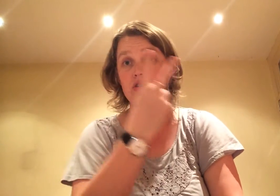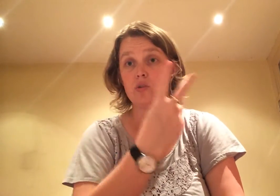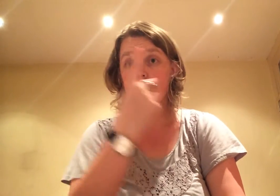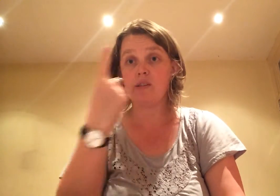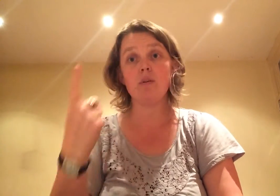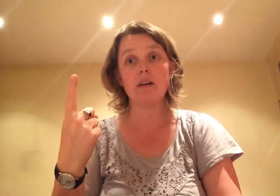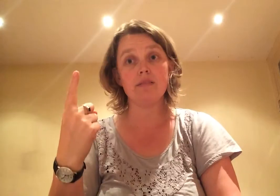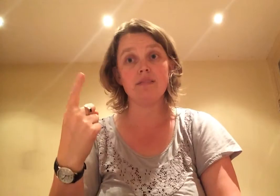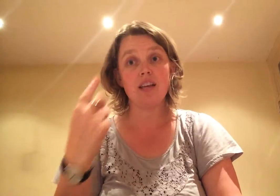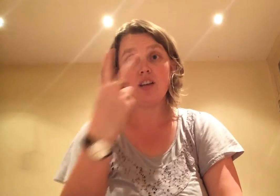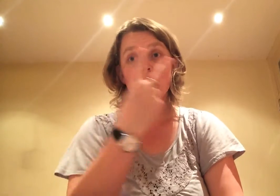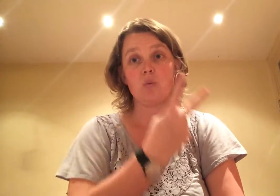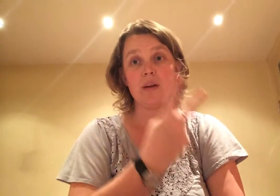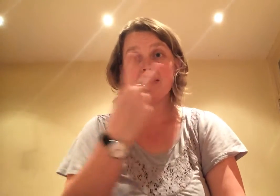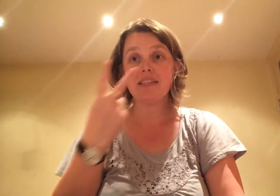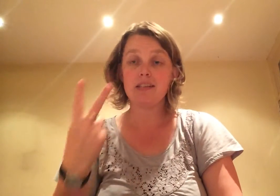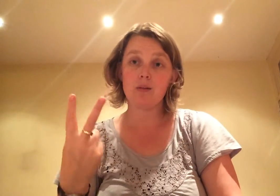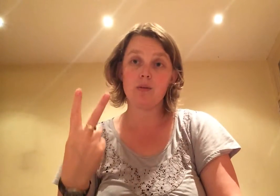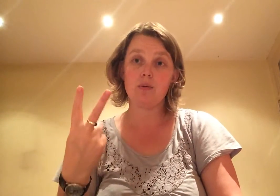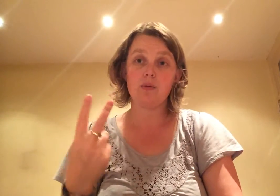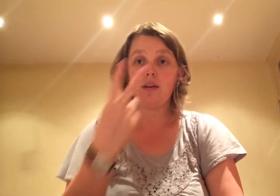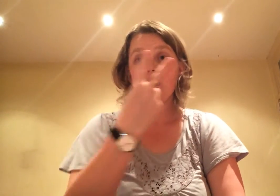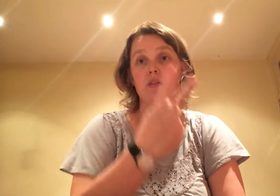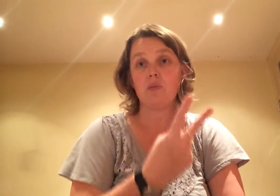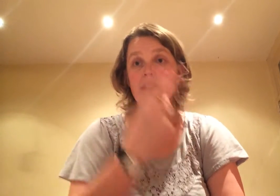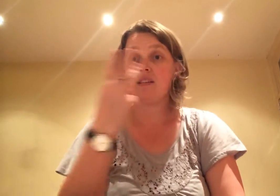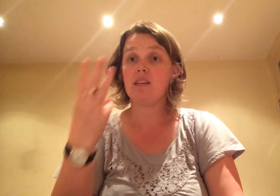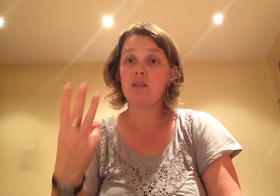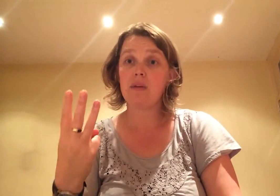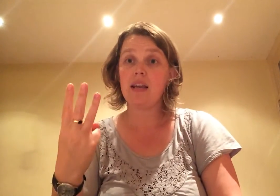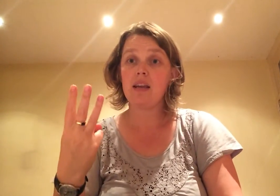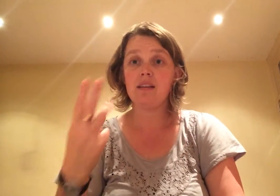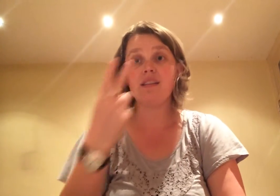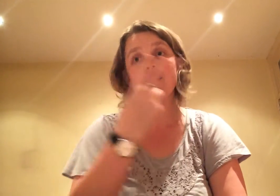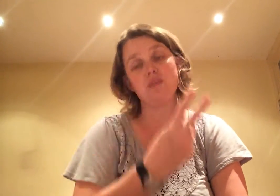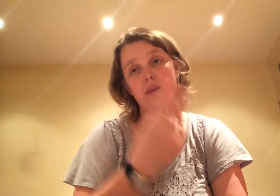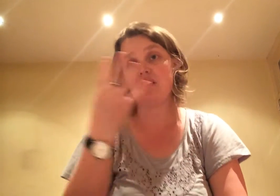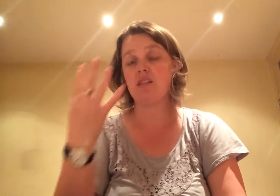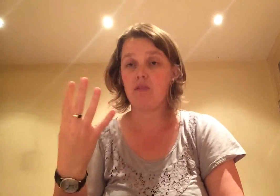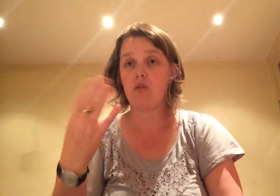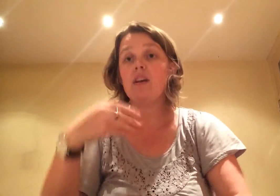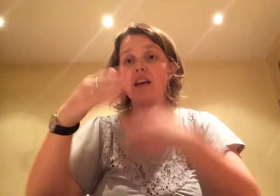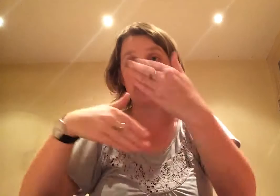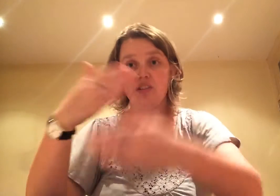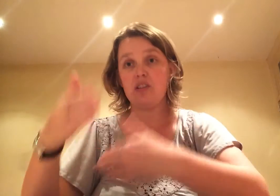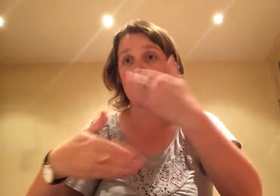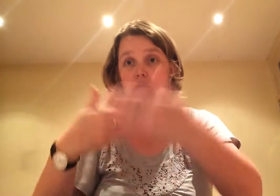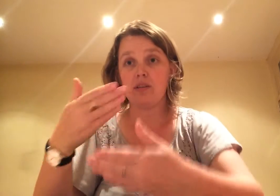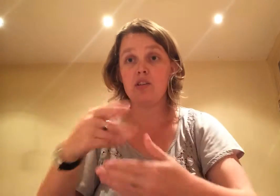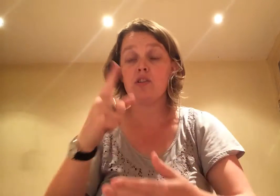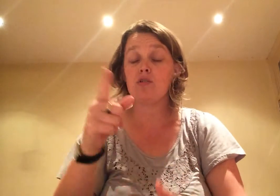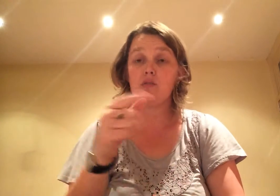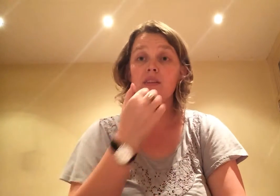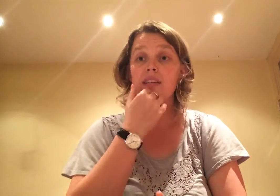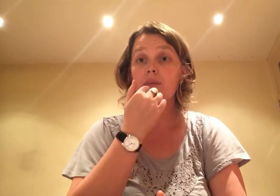2 and a 1. 22, 23, 24, and so on. You just do the